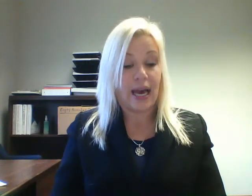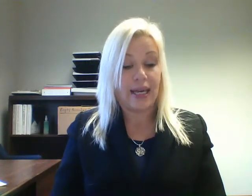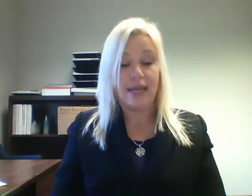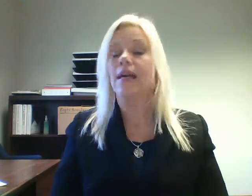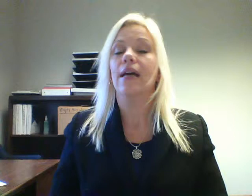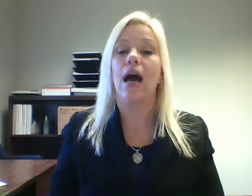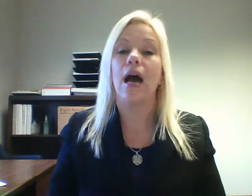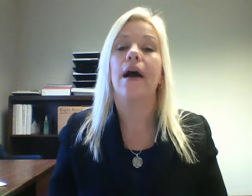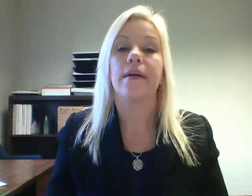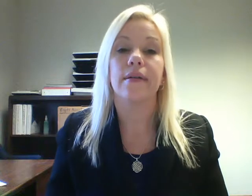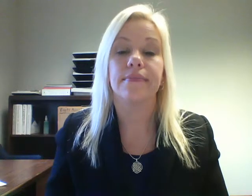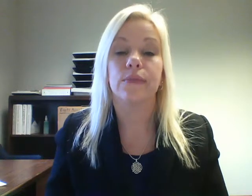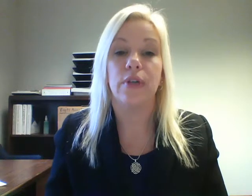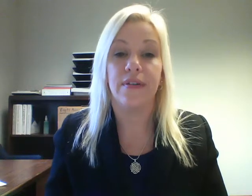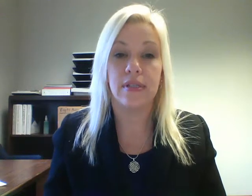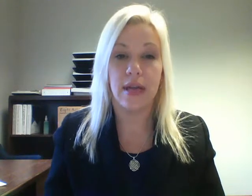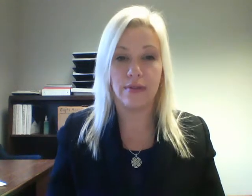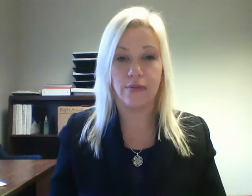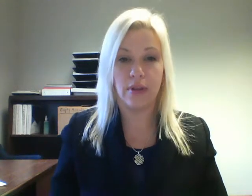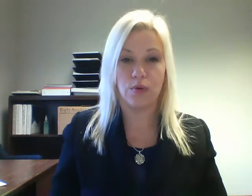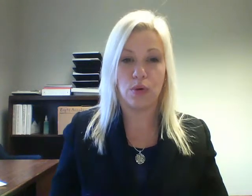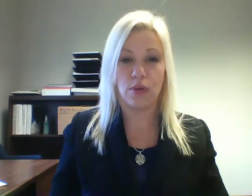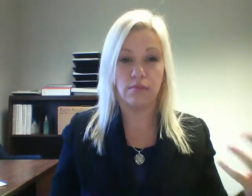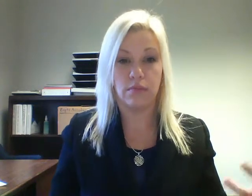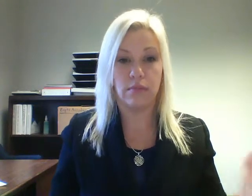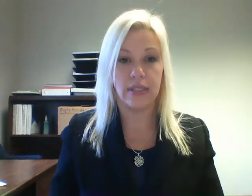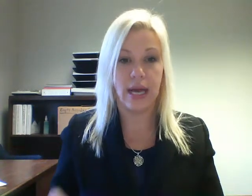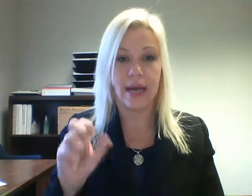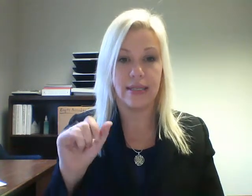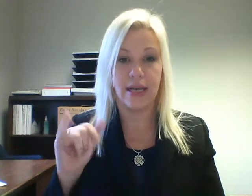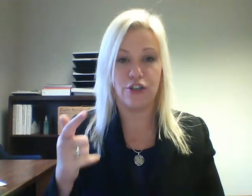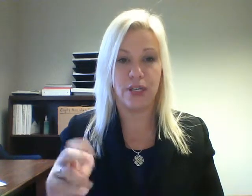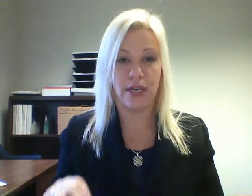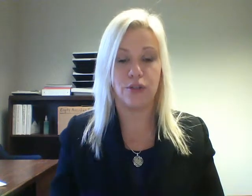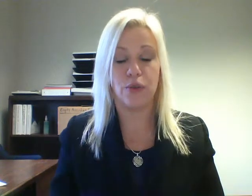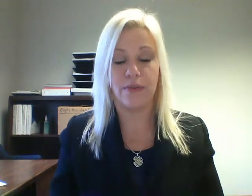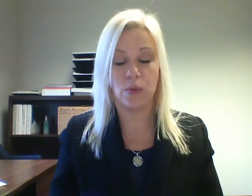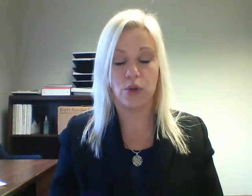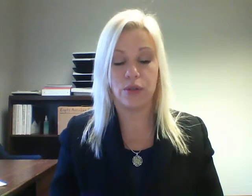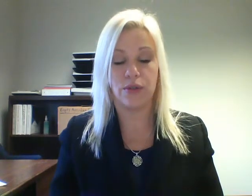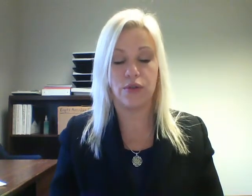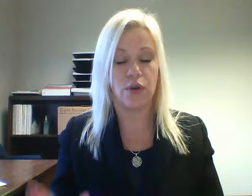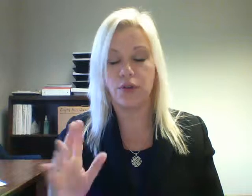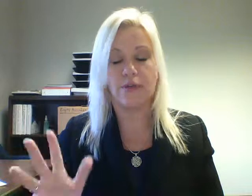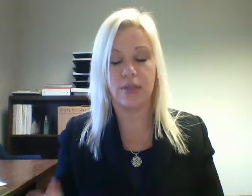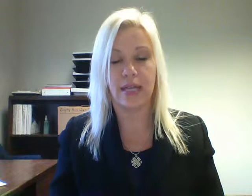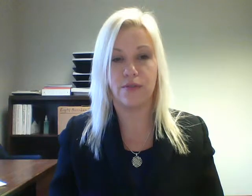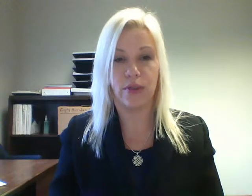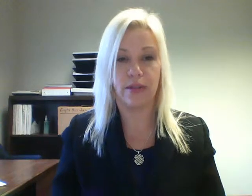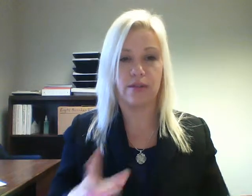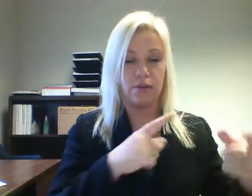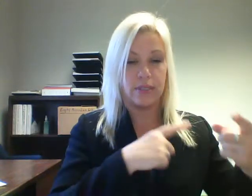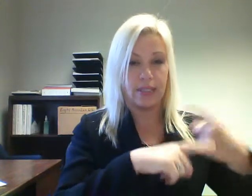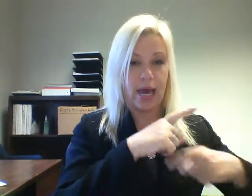Sign, 2 different signs for this word. Sign, S-I-G-N, 2 different words, or 2 different signs for this. There's